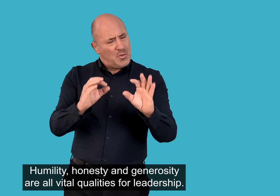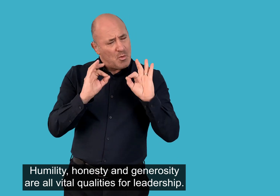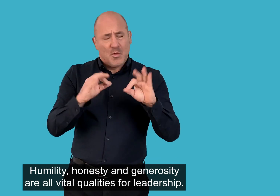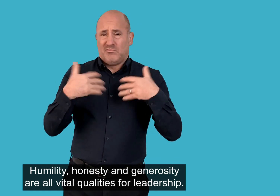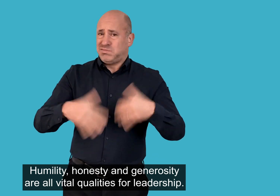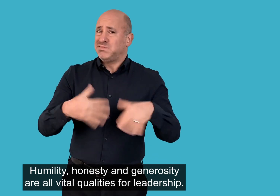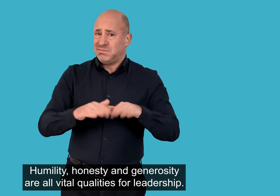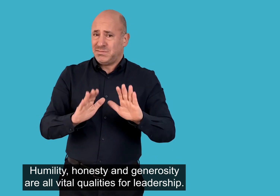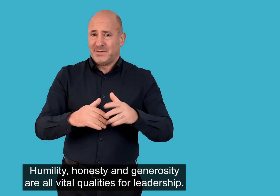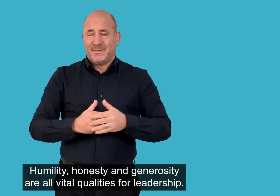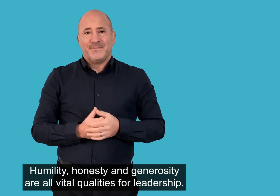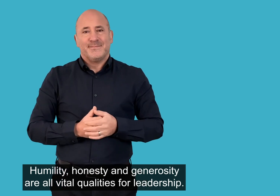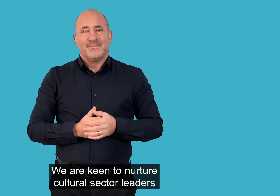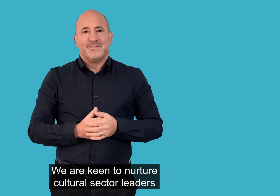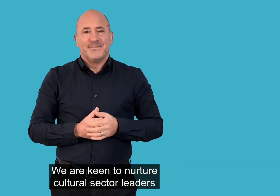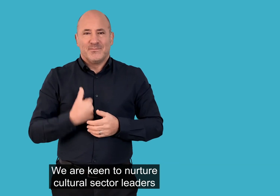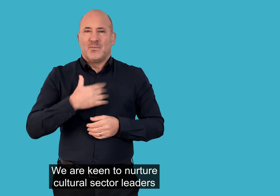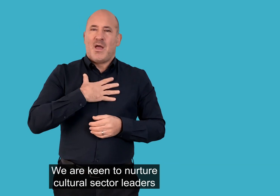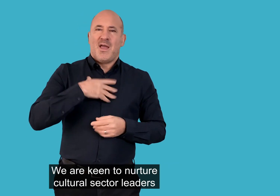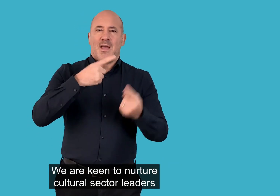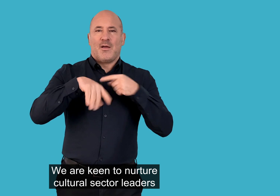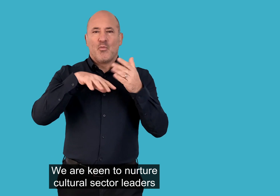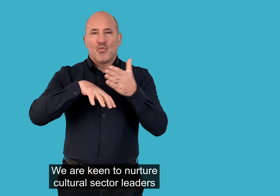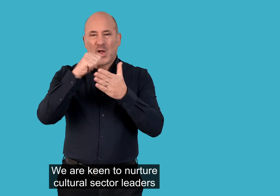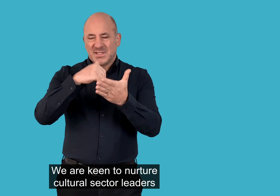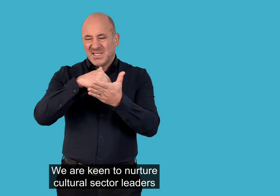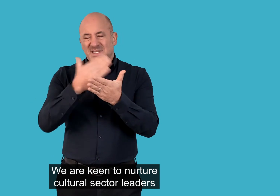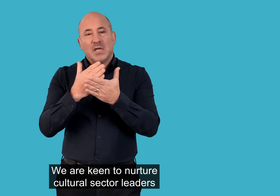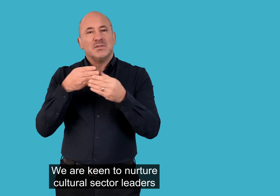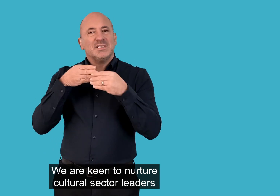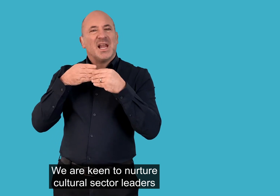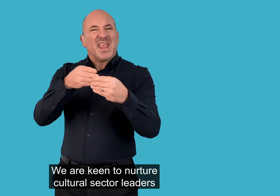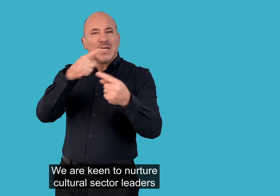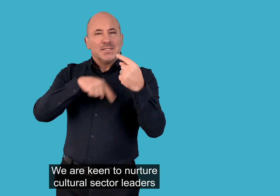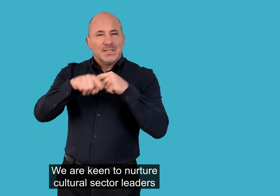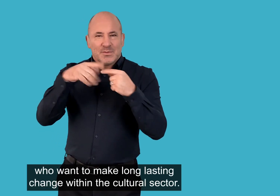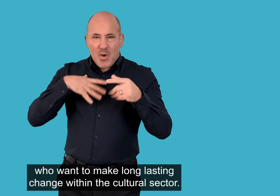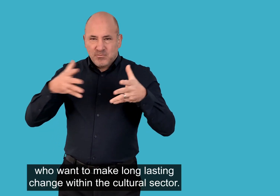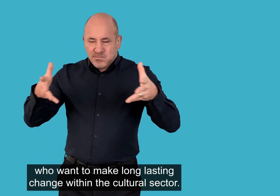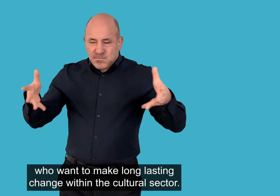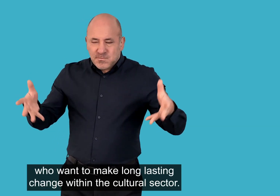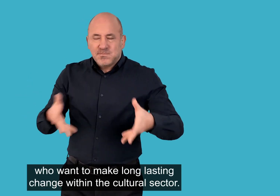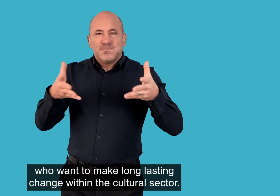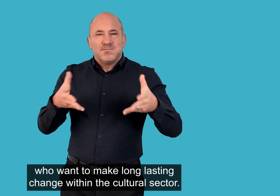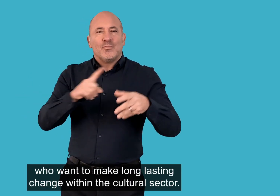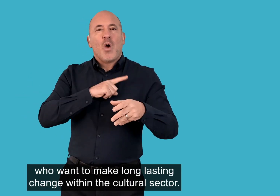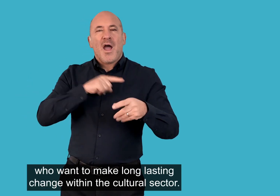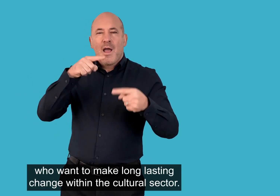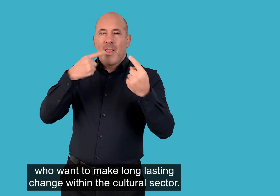vital qualities for leadership. We are keen to nurture cultural sector leaders who want to make